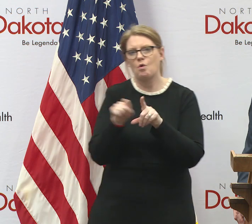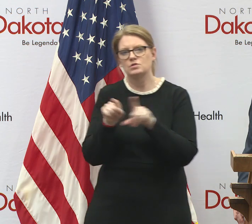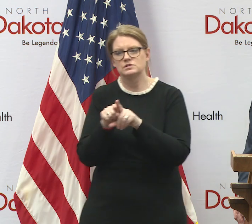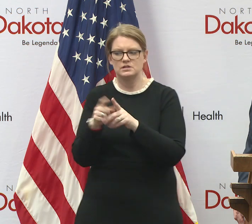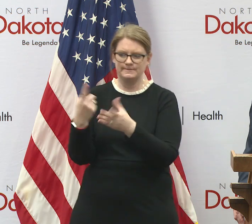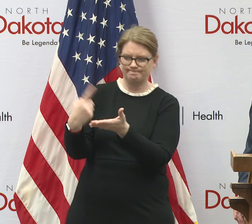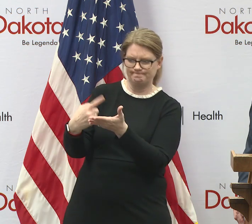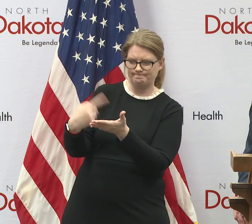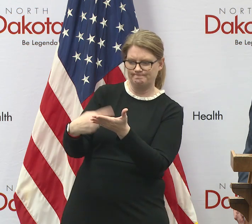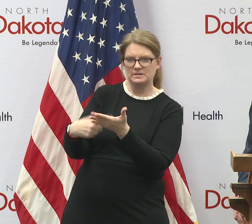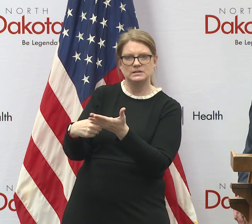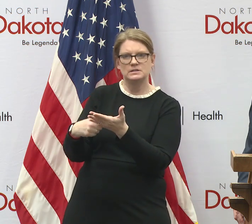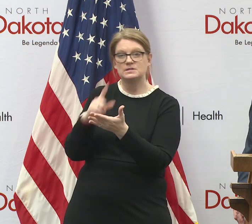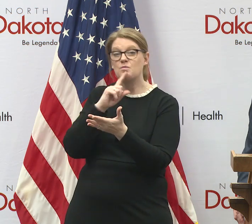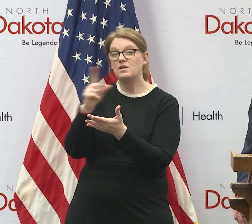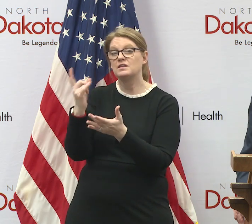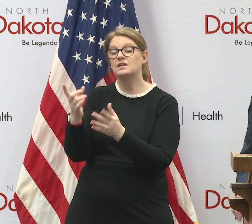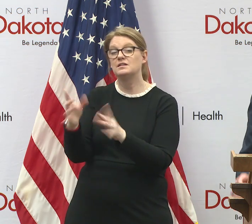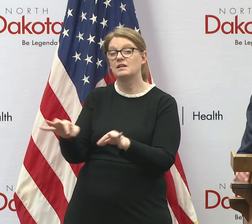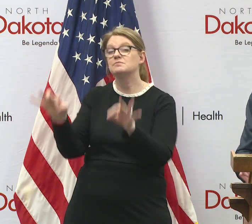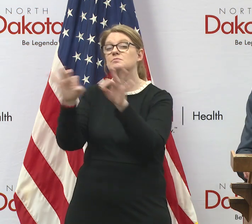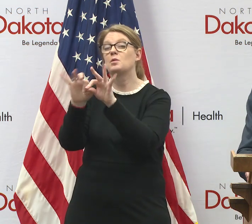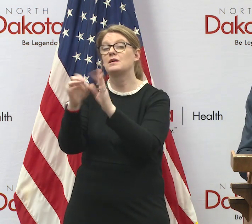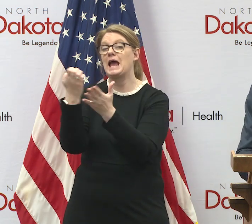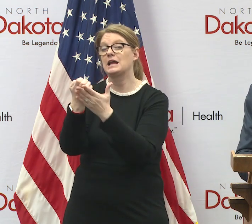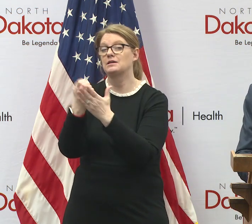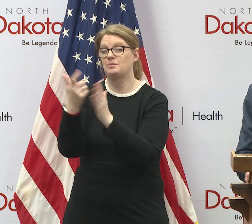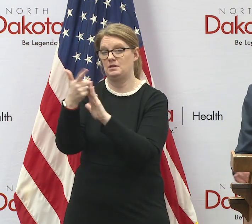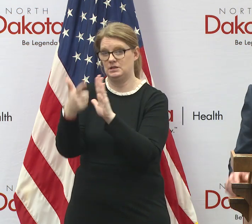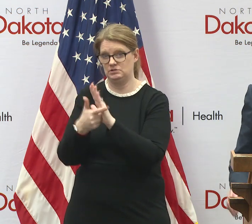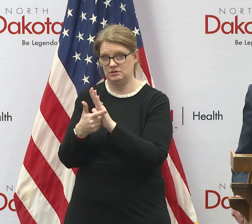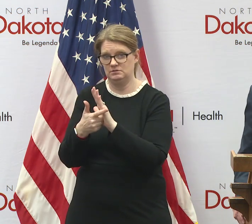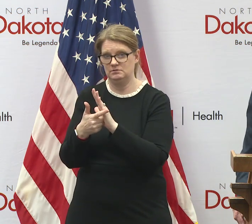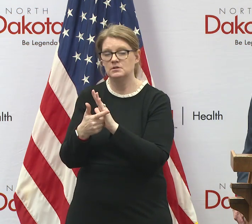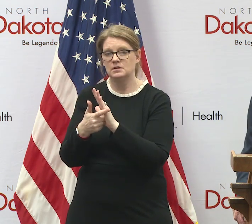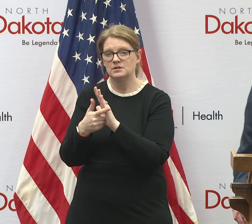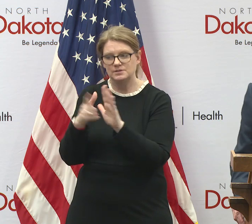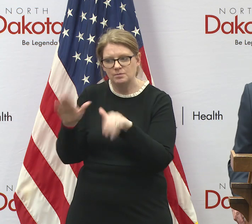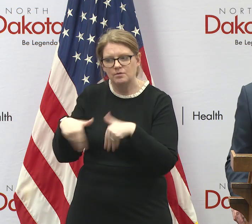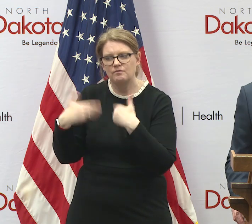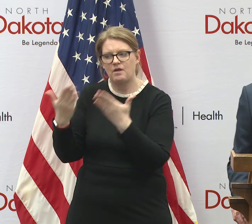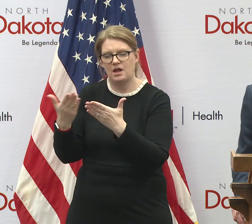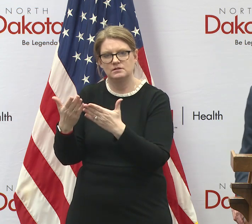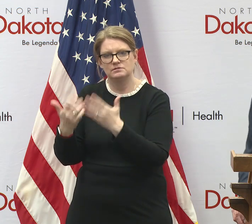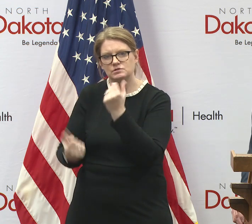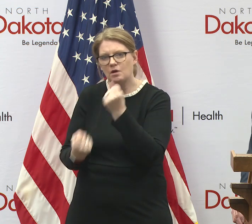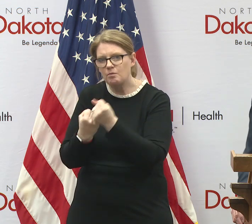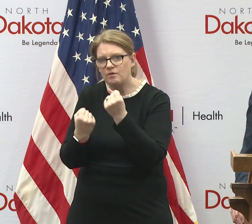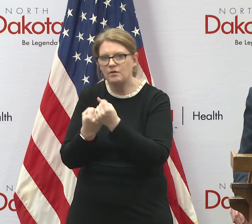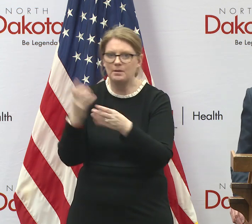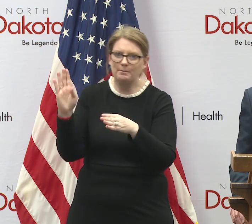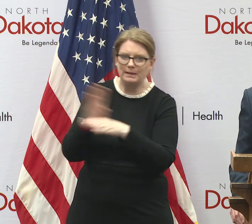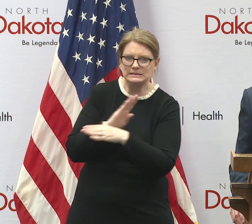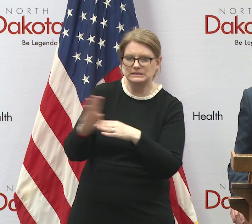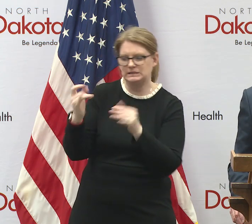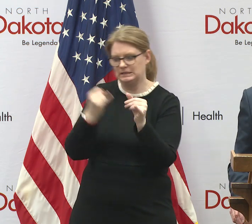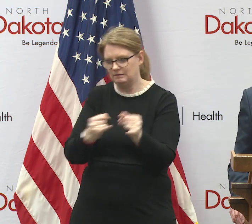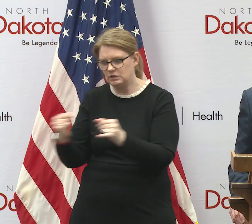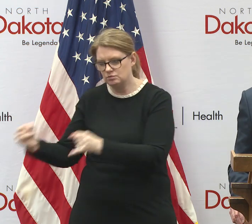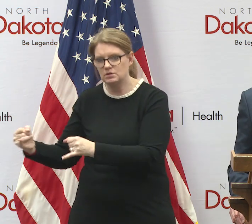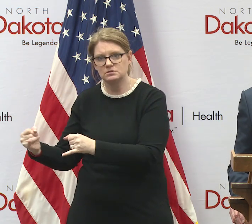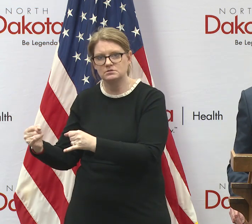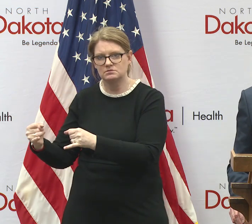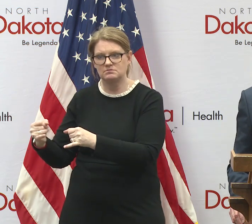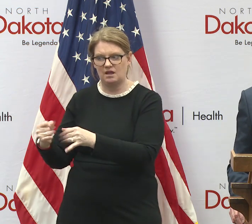really significant economic legislation to help provide support for those businesses and individuals affected